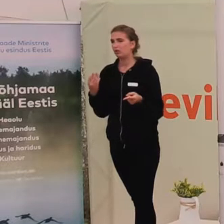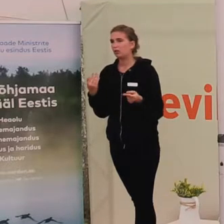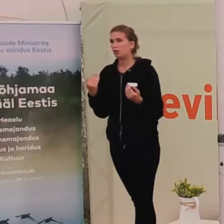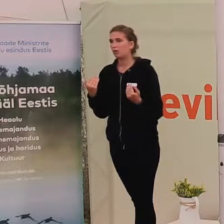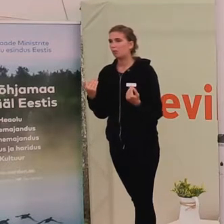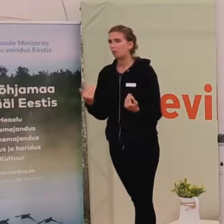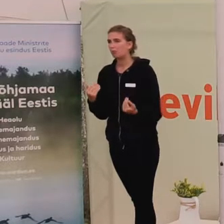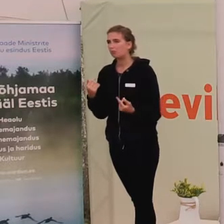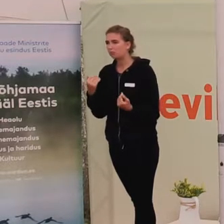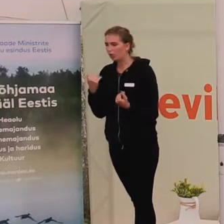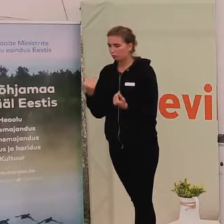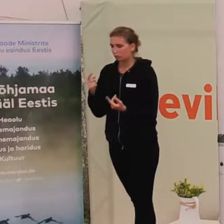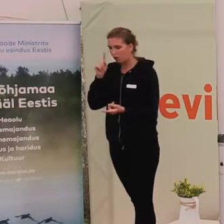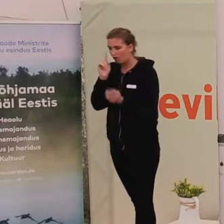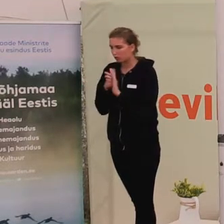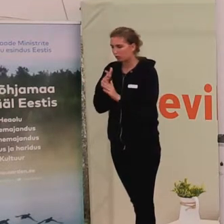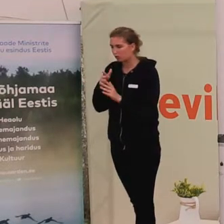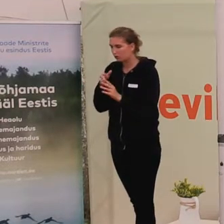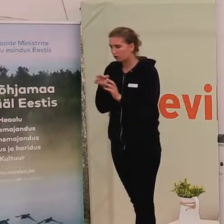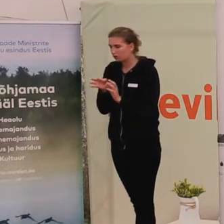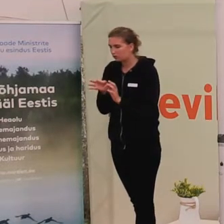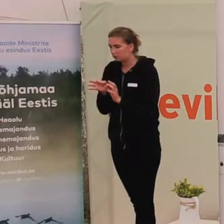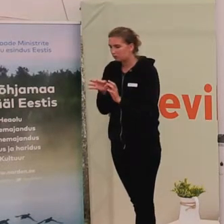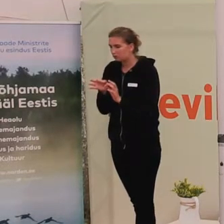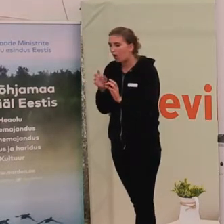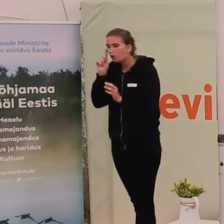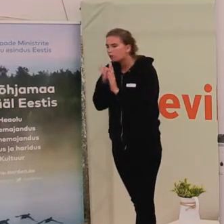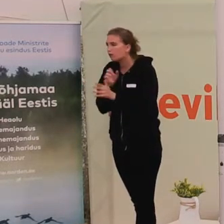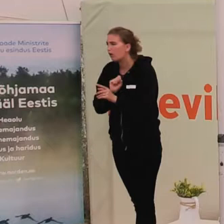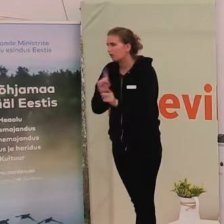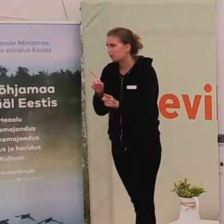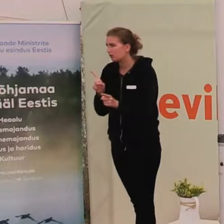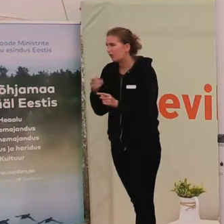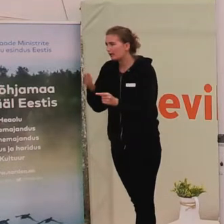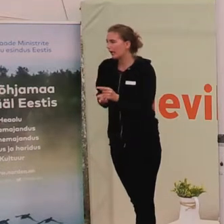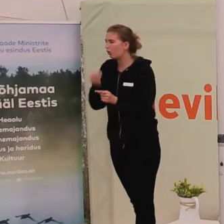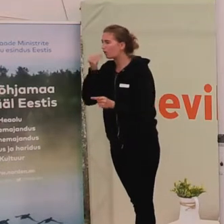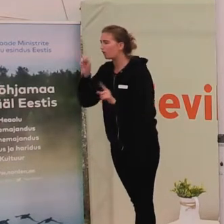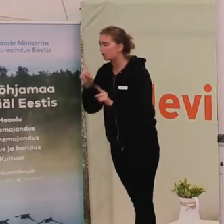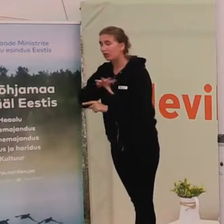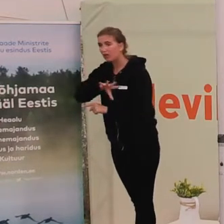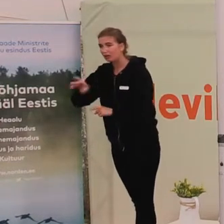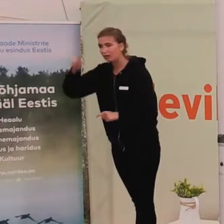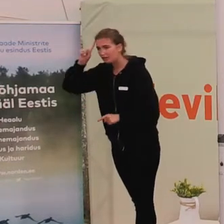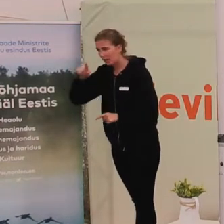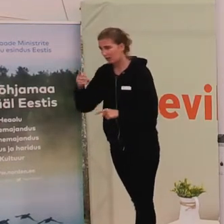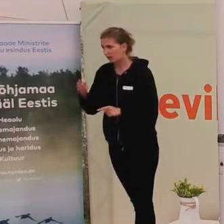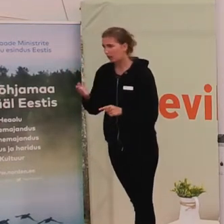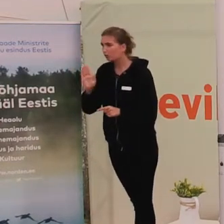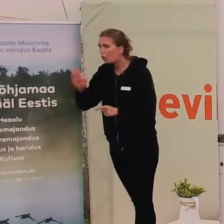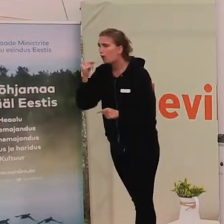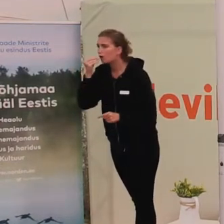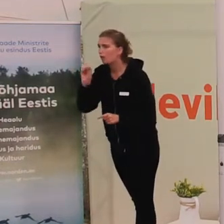what should we redefine? What's the quality of life? Does every one of us know what the quality is for